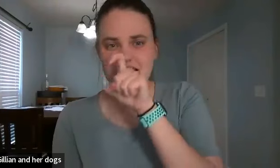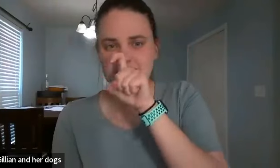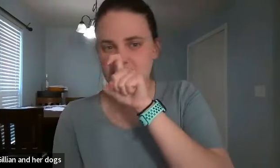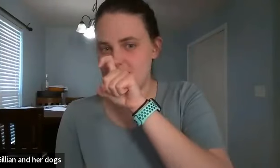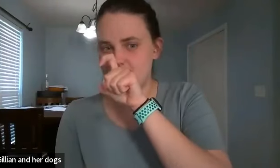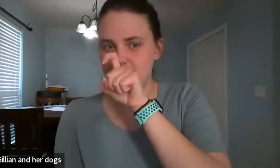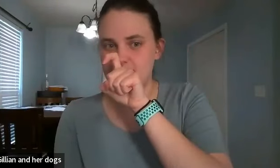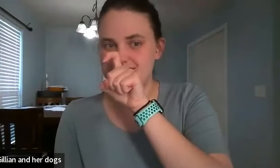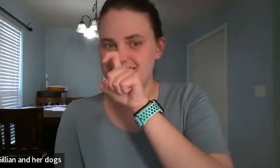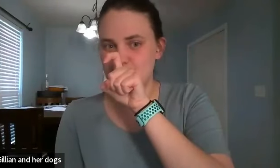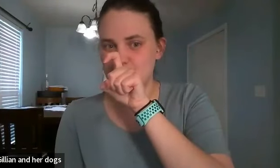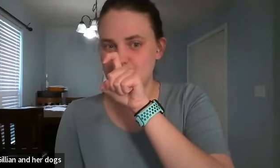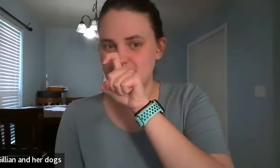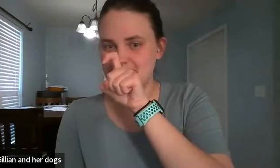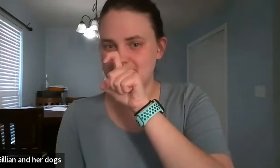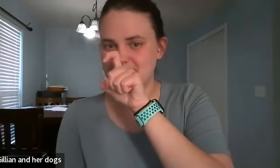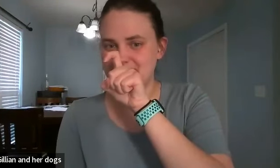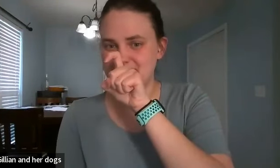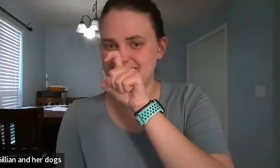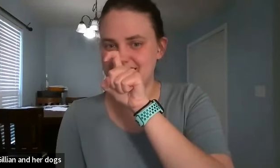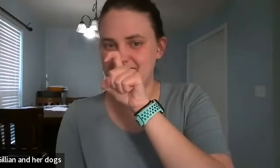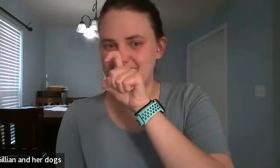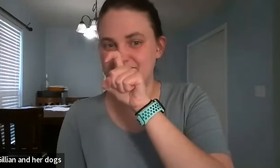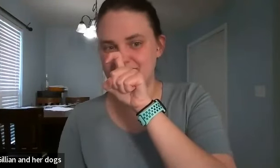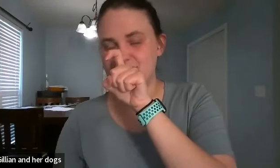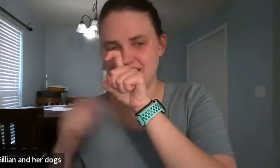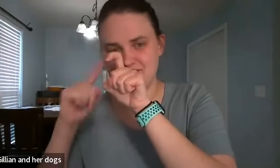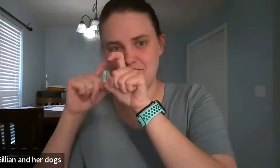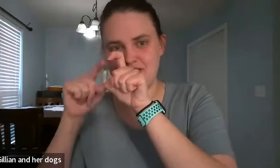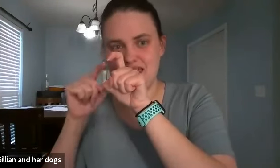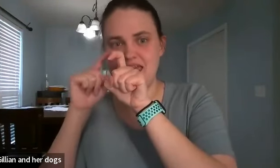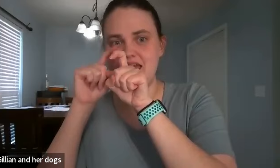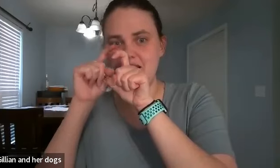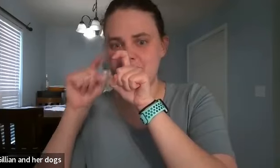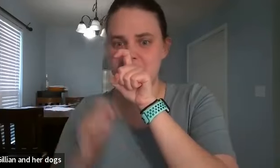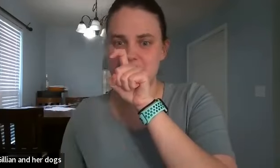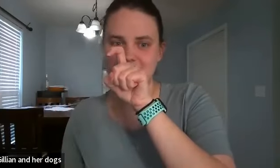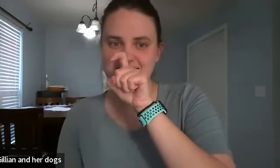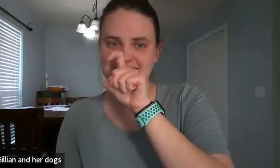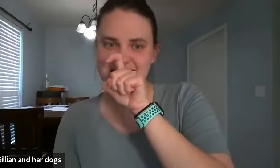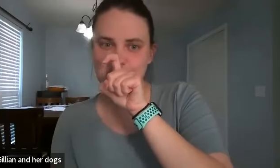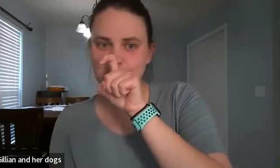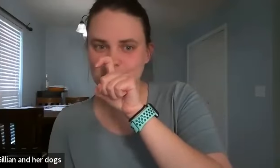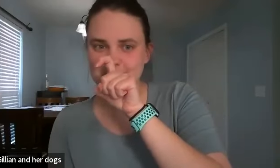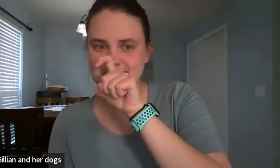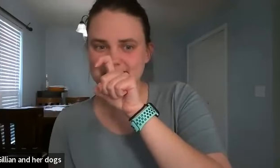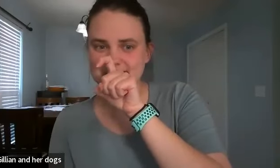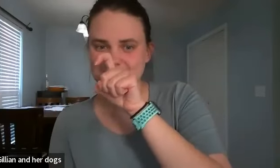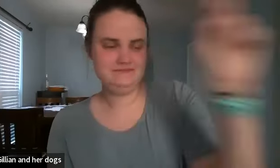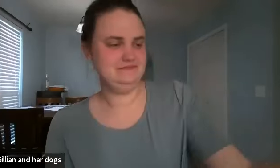And then you're going to have it on your nose. Eagle. Eagle. So it's like for the big, big beak. Eagle.